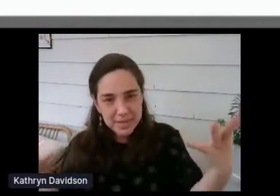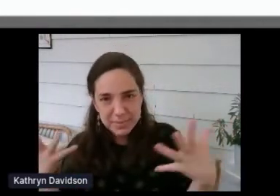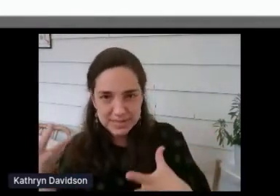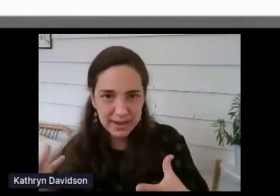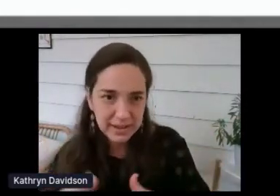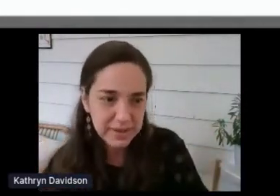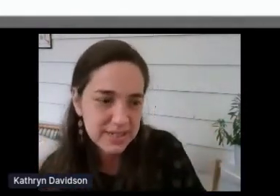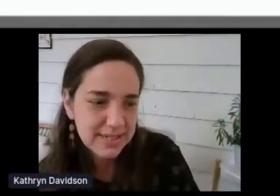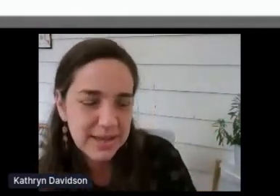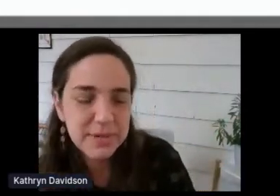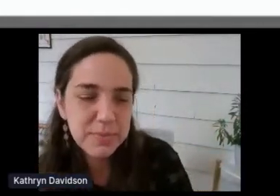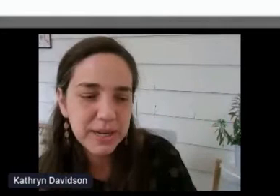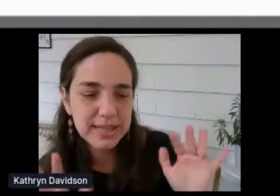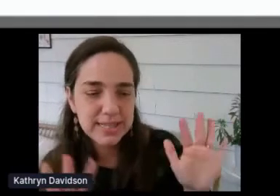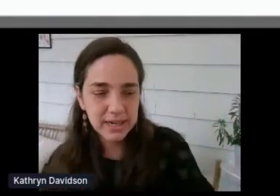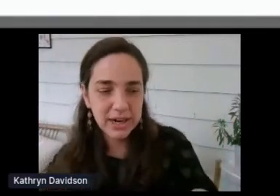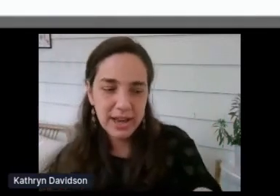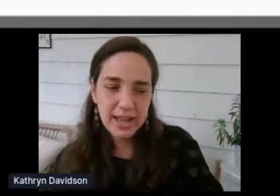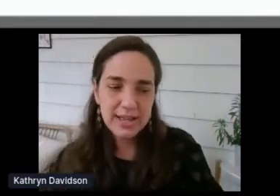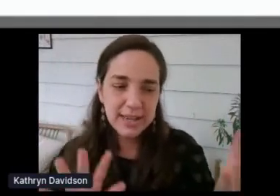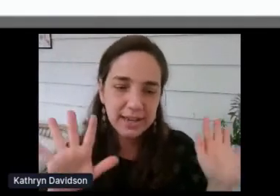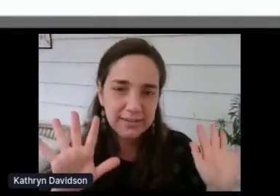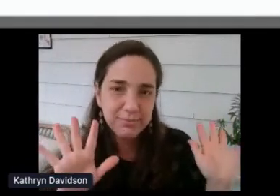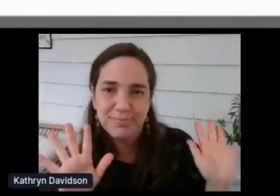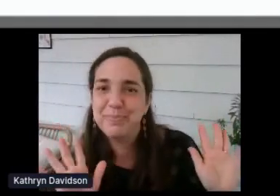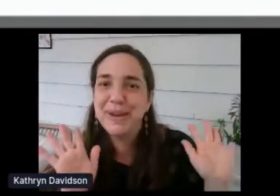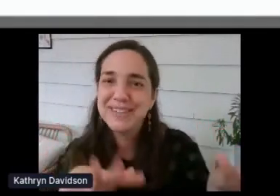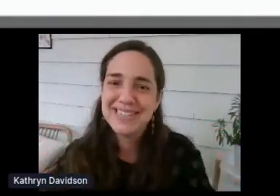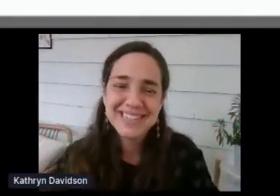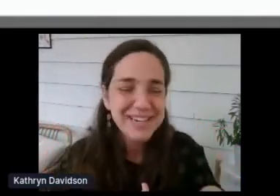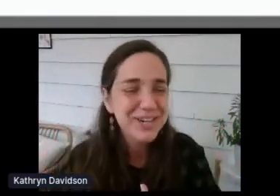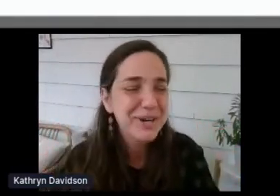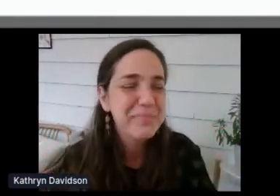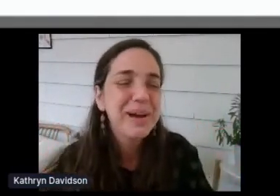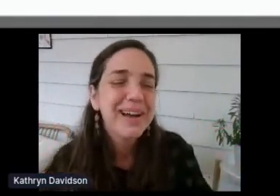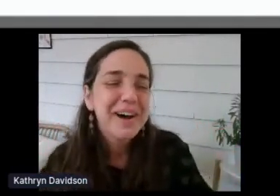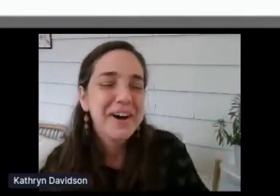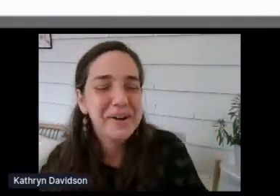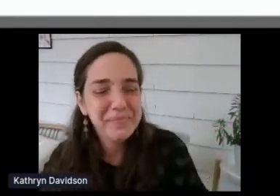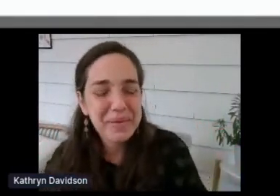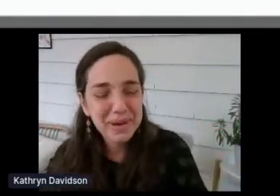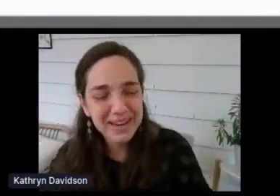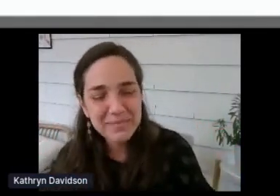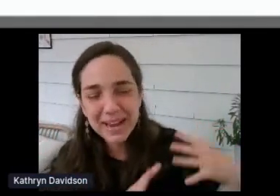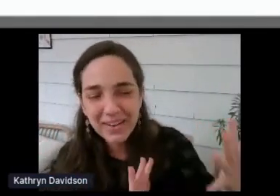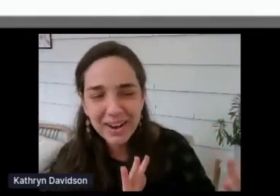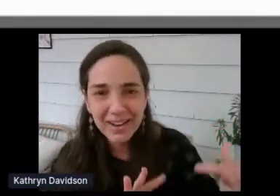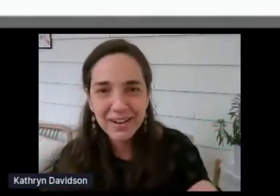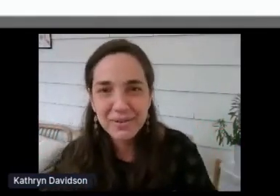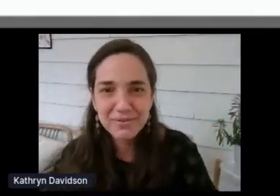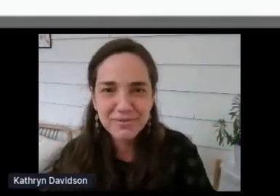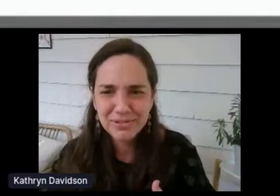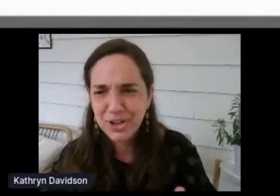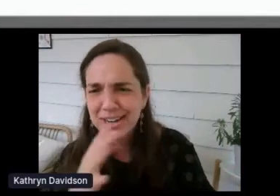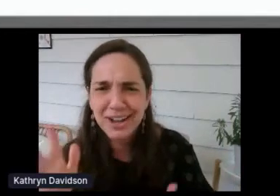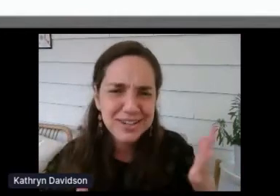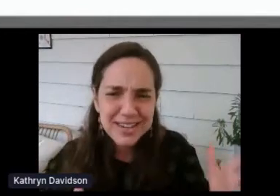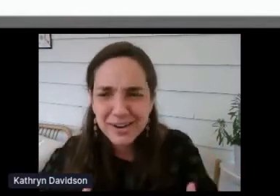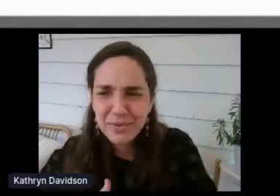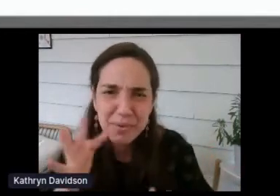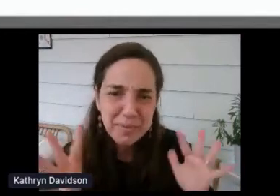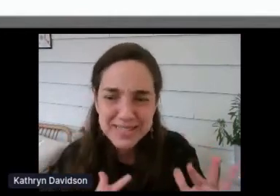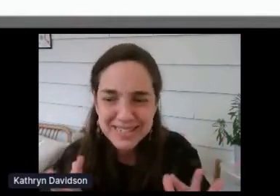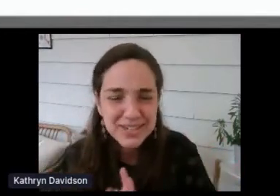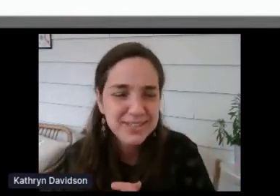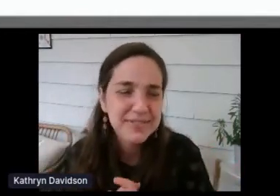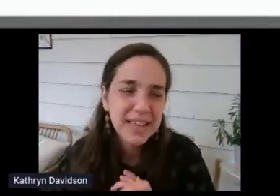This comes up in sign languages. I'm just putting this here as like a bit of a citation dump, but in my area of trying to